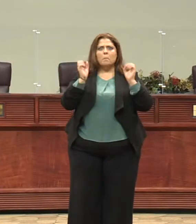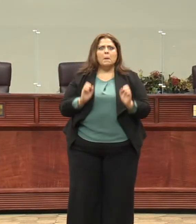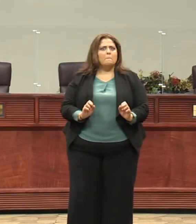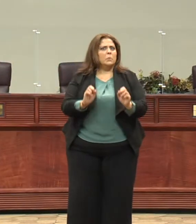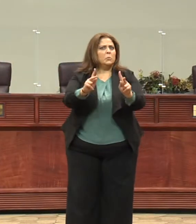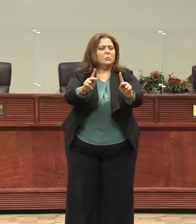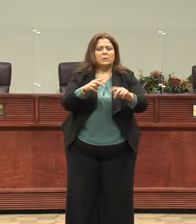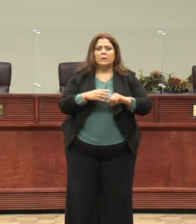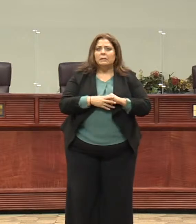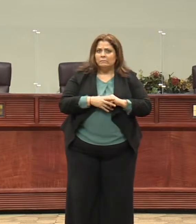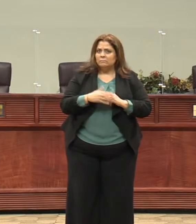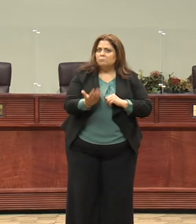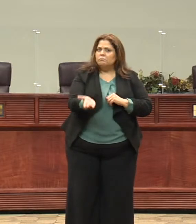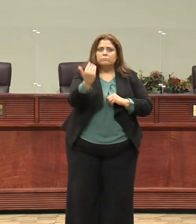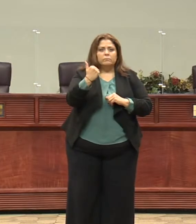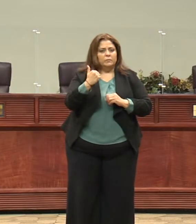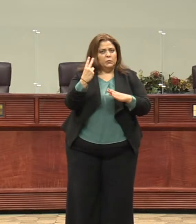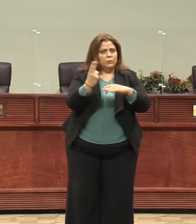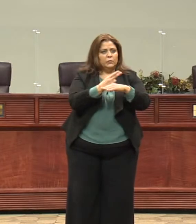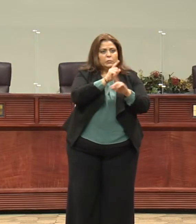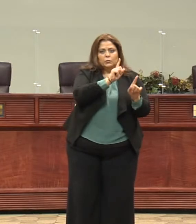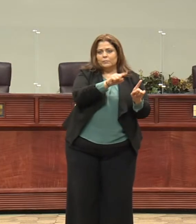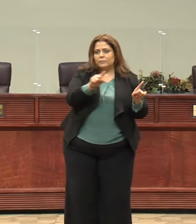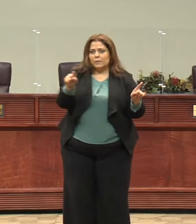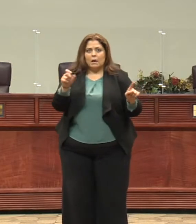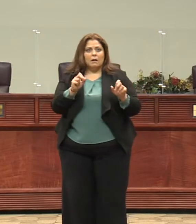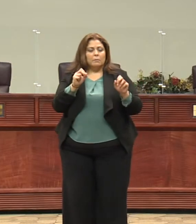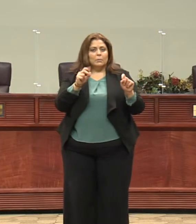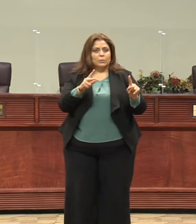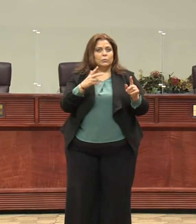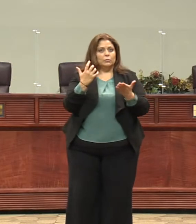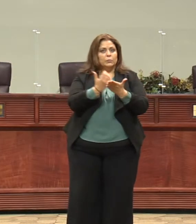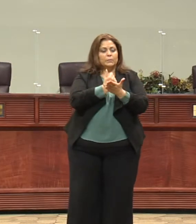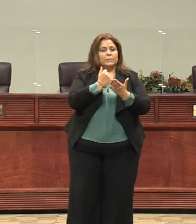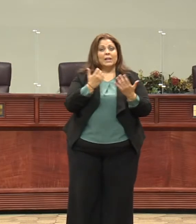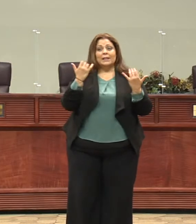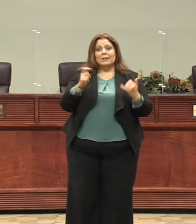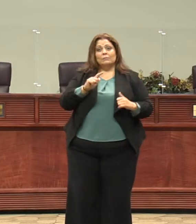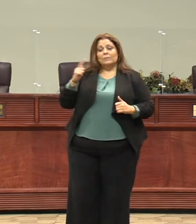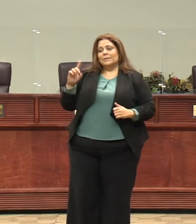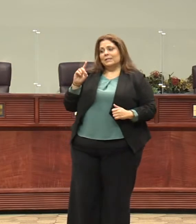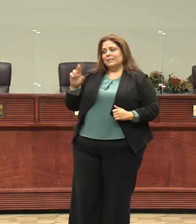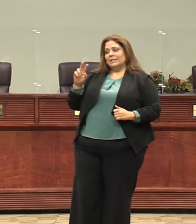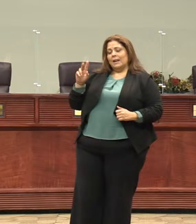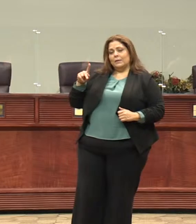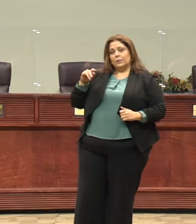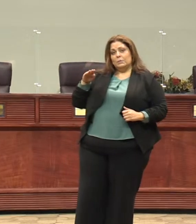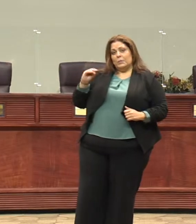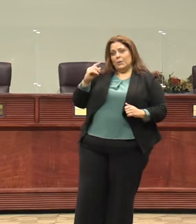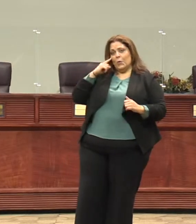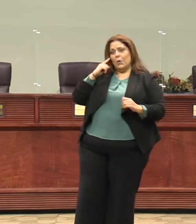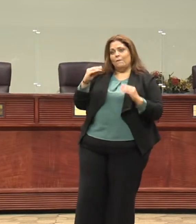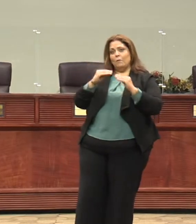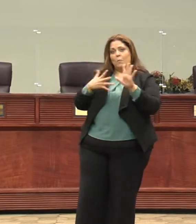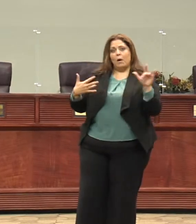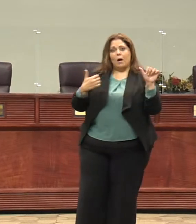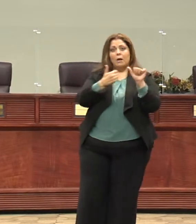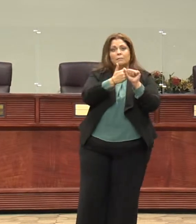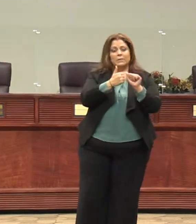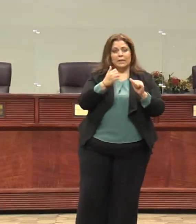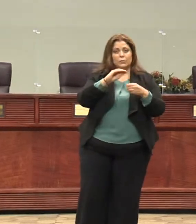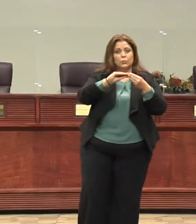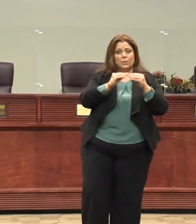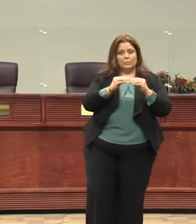Please avail yourselves of these opportunities that I just mentioned. And now I'll go to Dr. Raul Pino for an update as well. Dr.